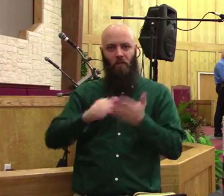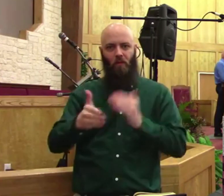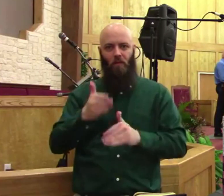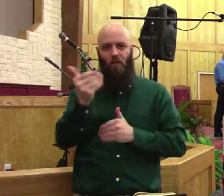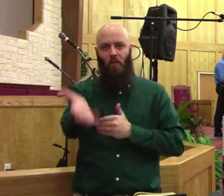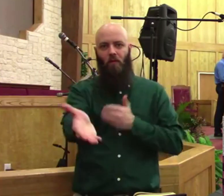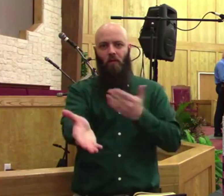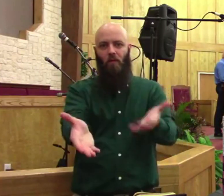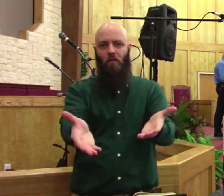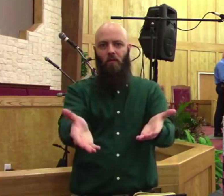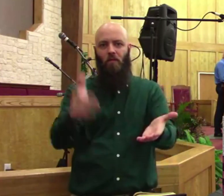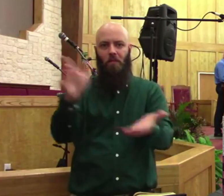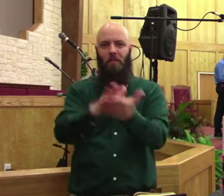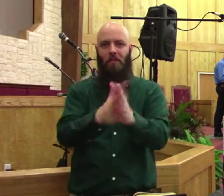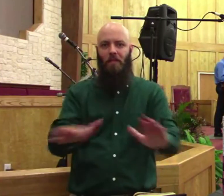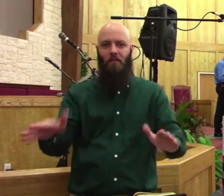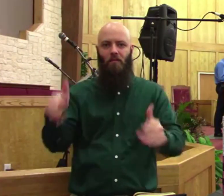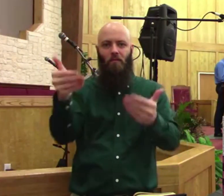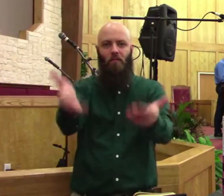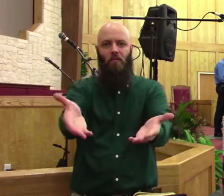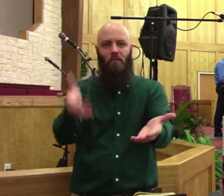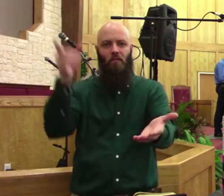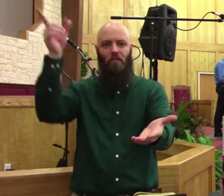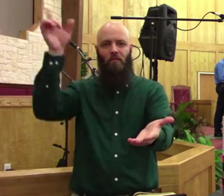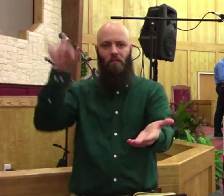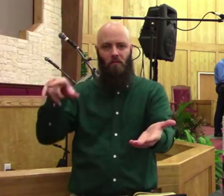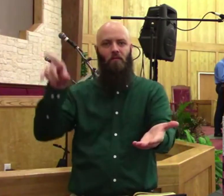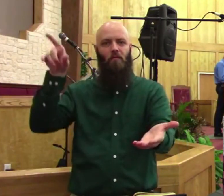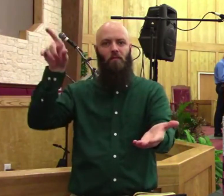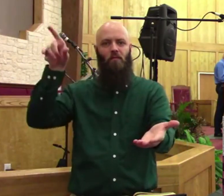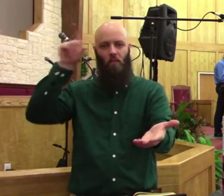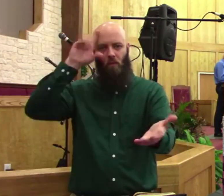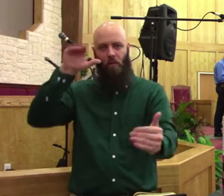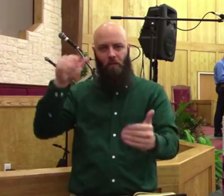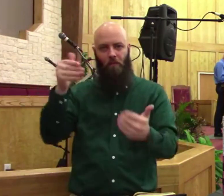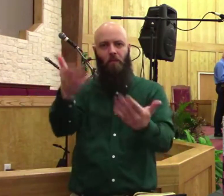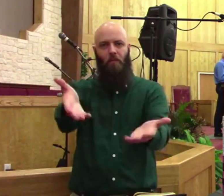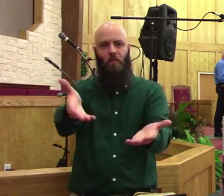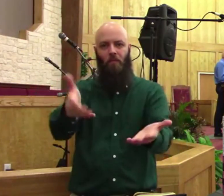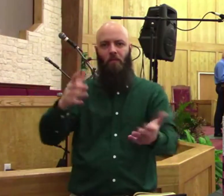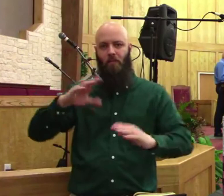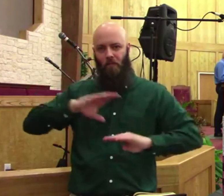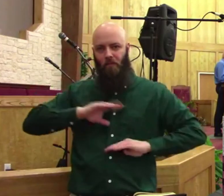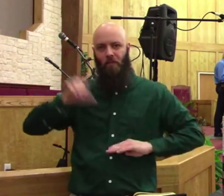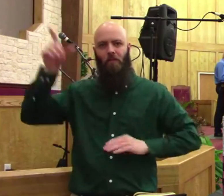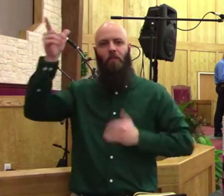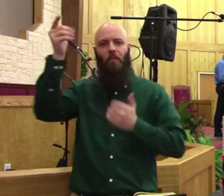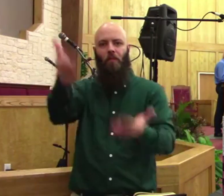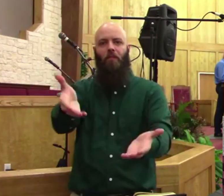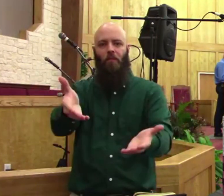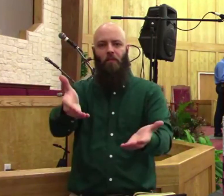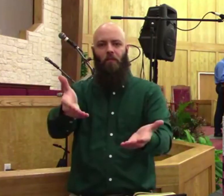peace that he offers. Hope, contentment.